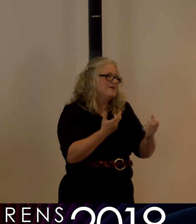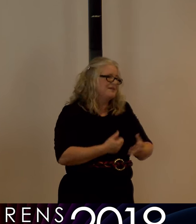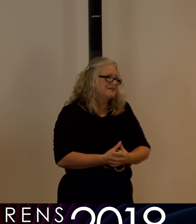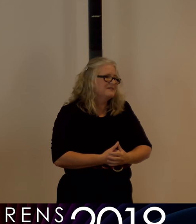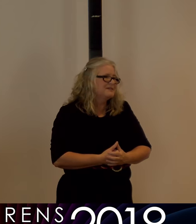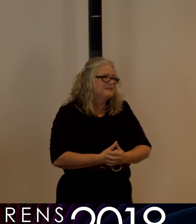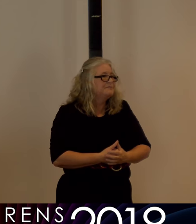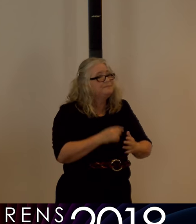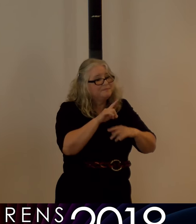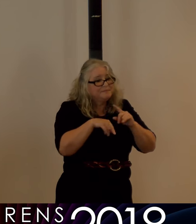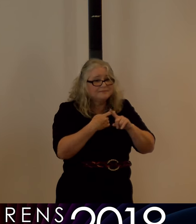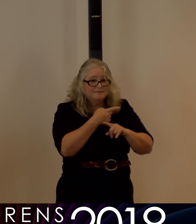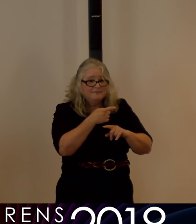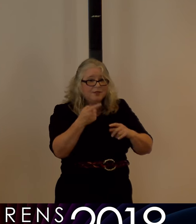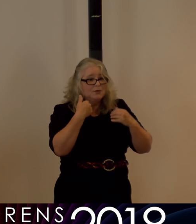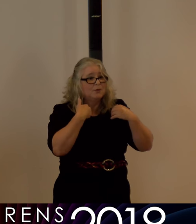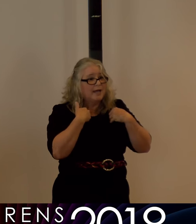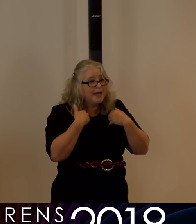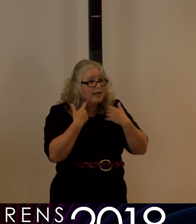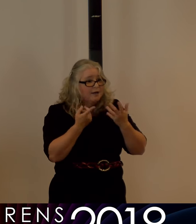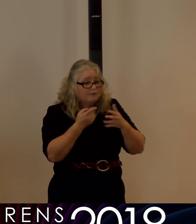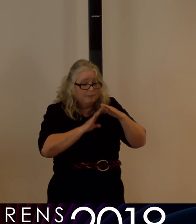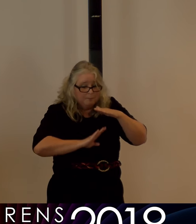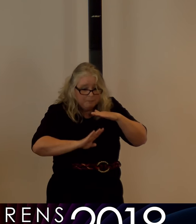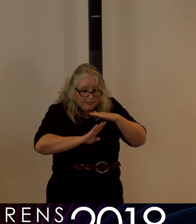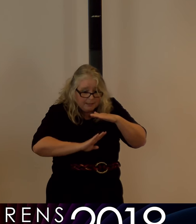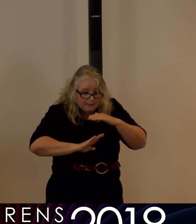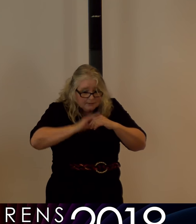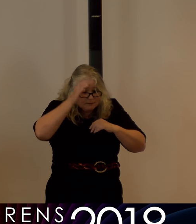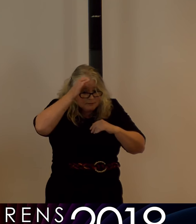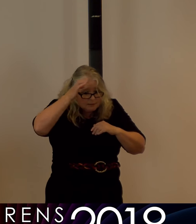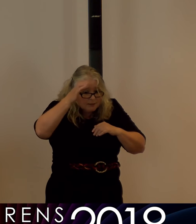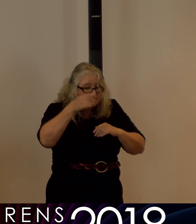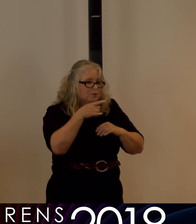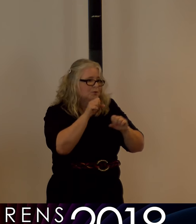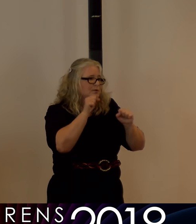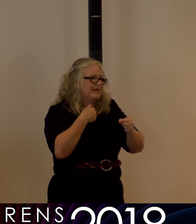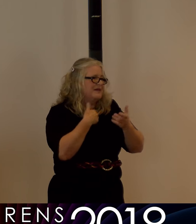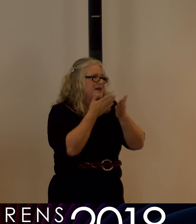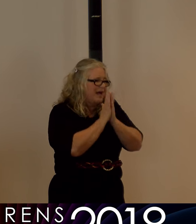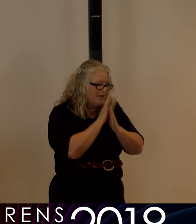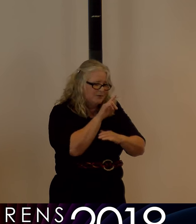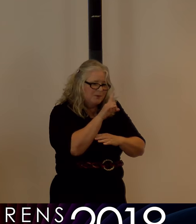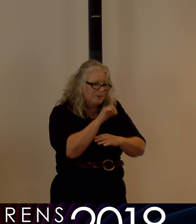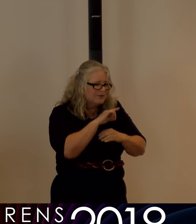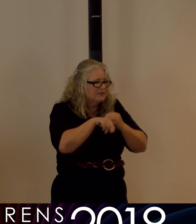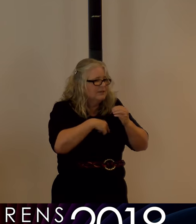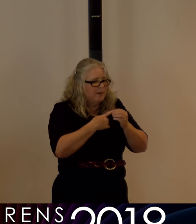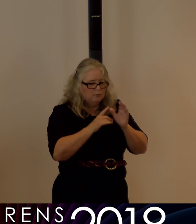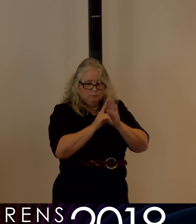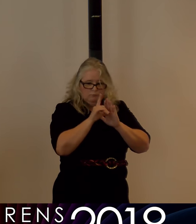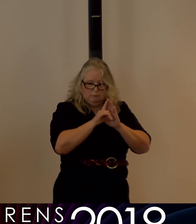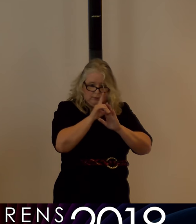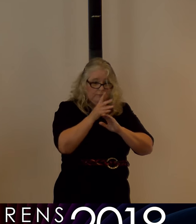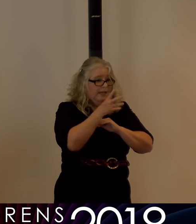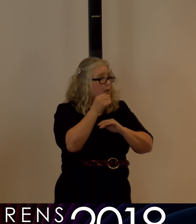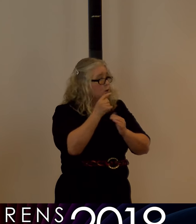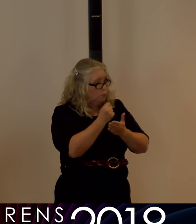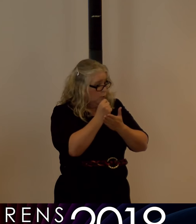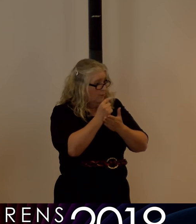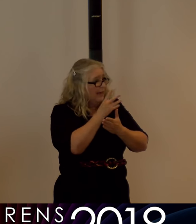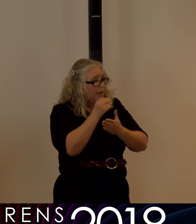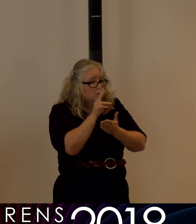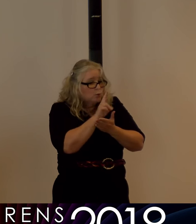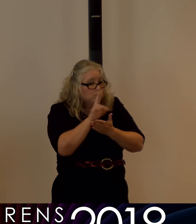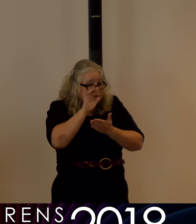Once you have the underlying mechanisms, you can ask questions about drug development and treatment, and then use those drugs to go back to the